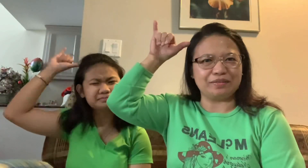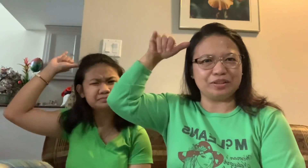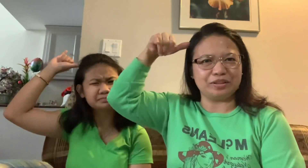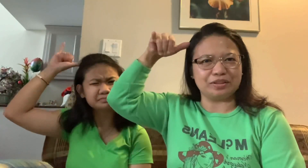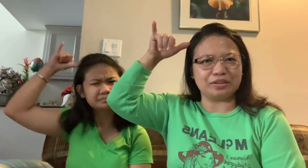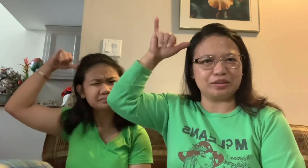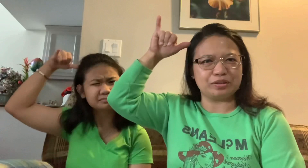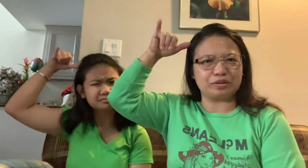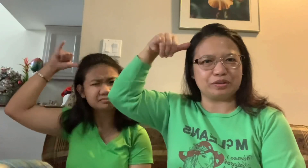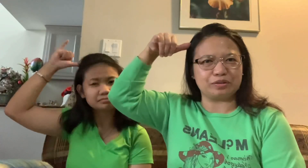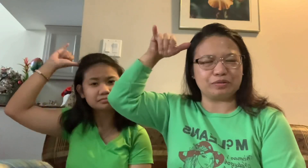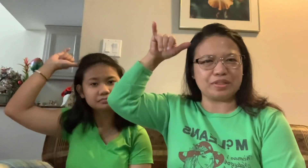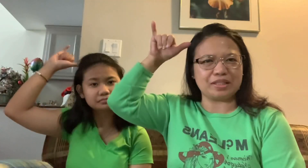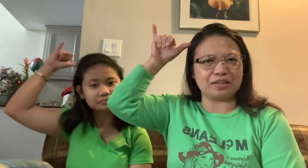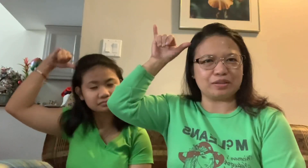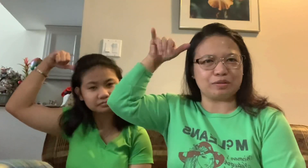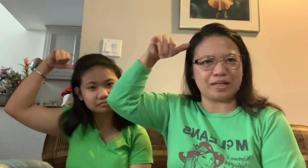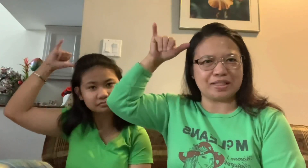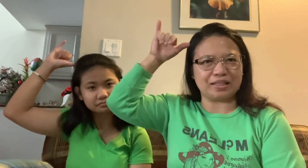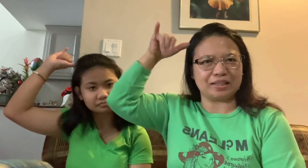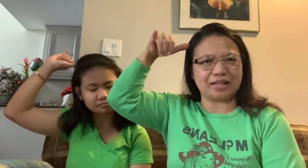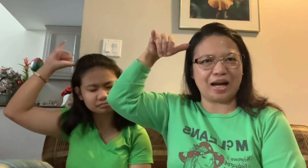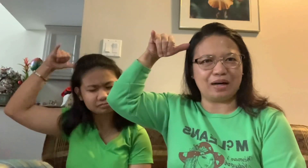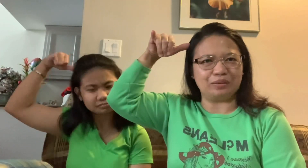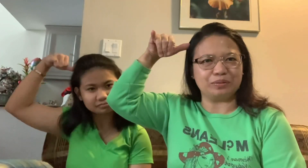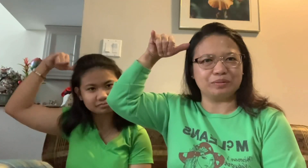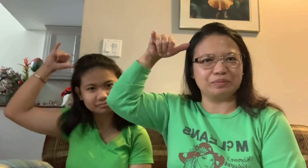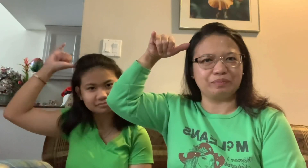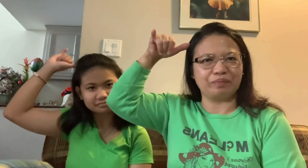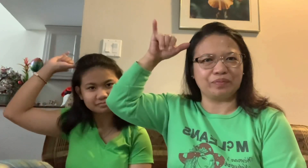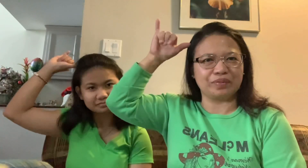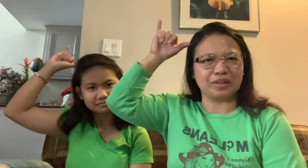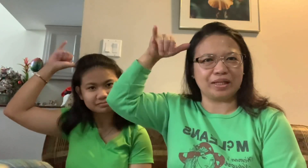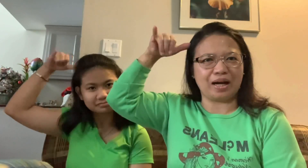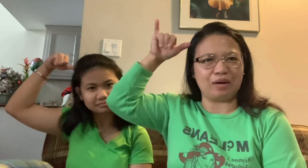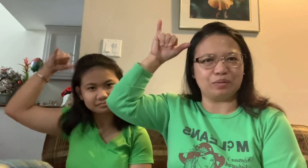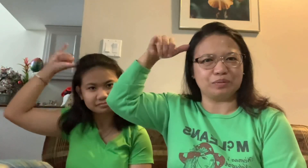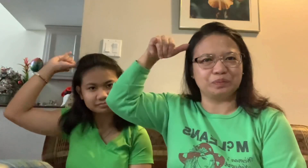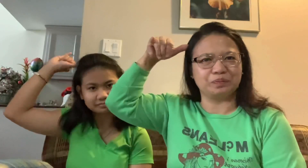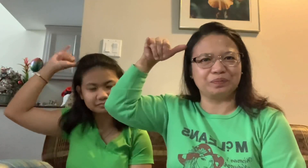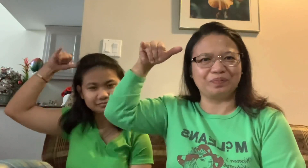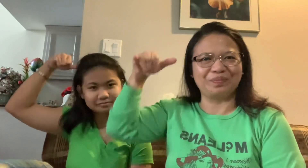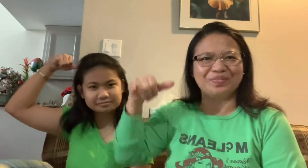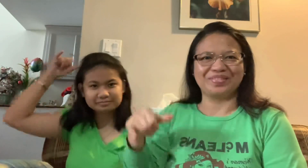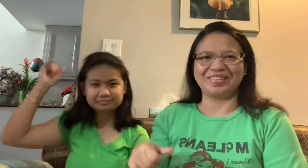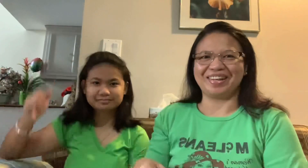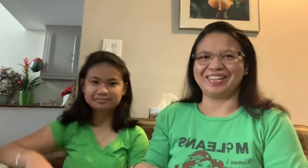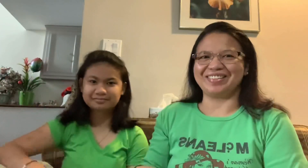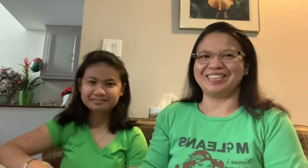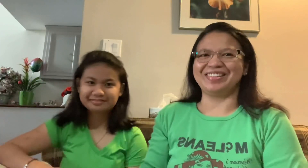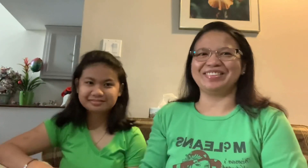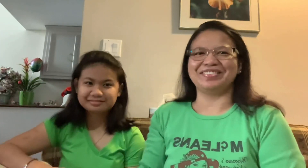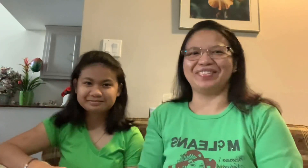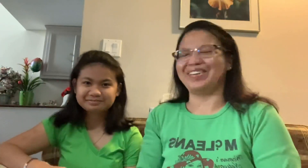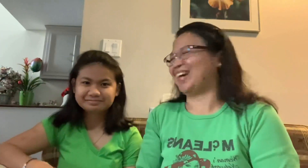We'll trace it twice like that. Cow. Cow. There you go, for me.